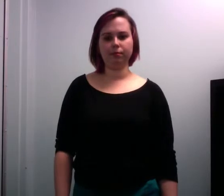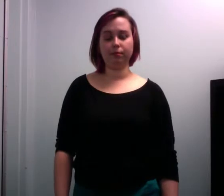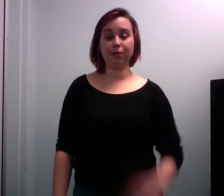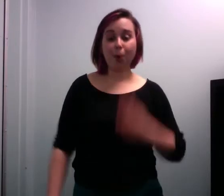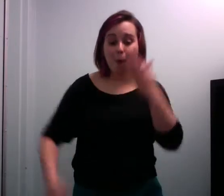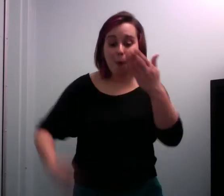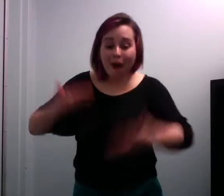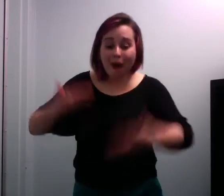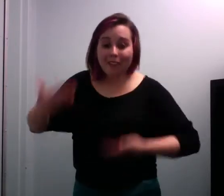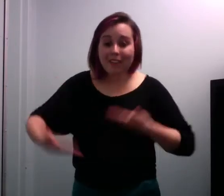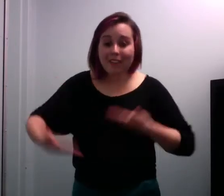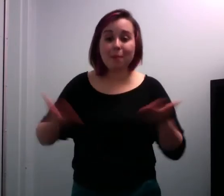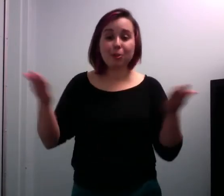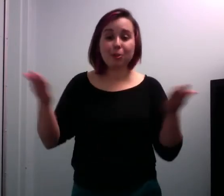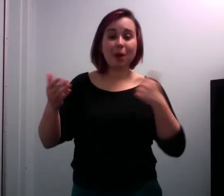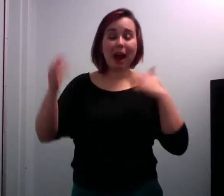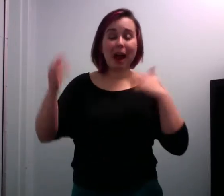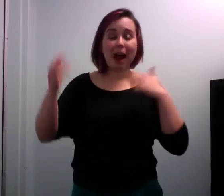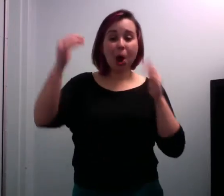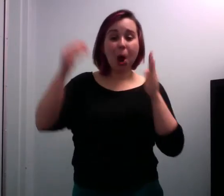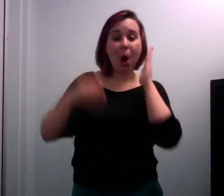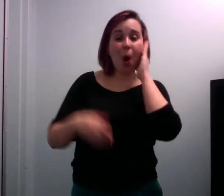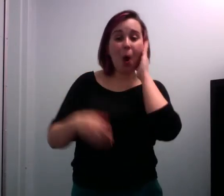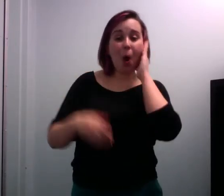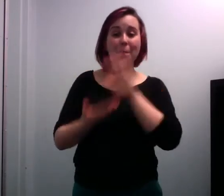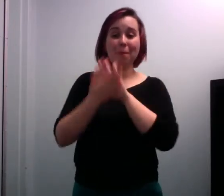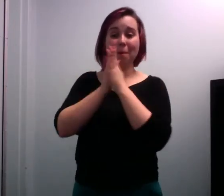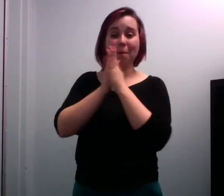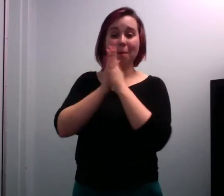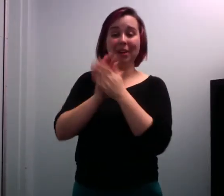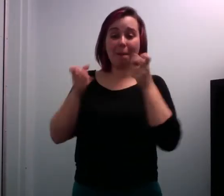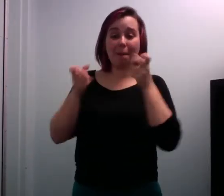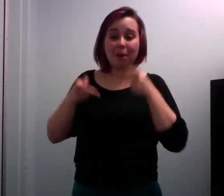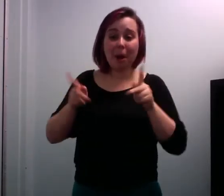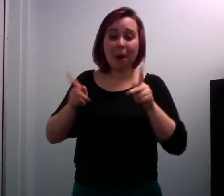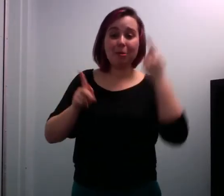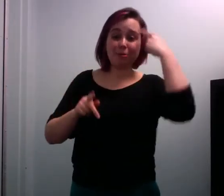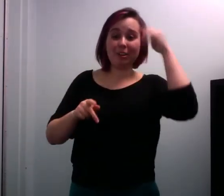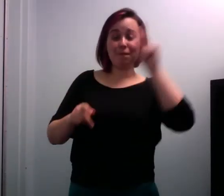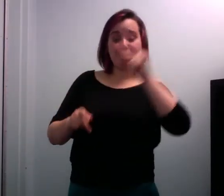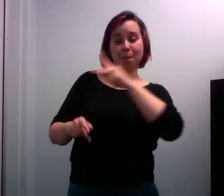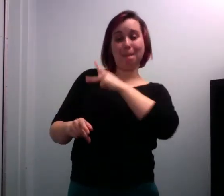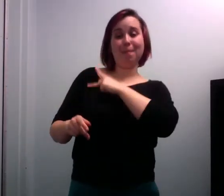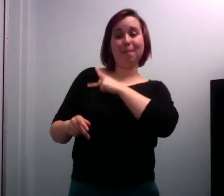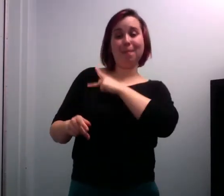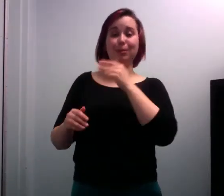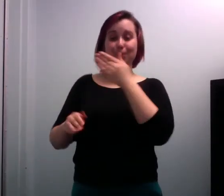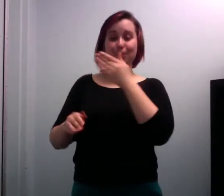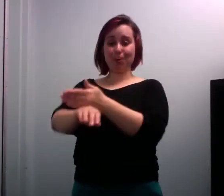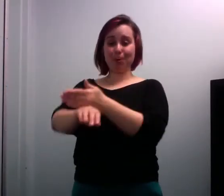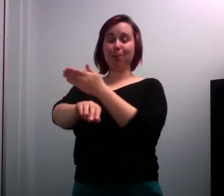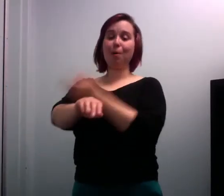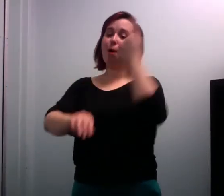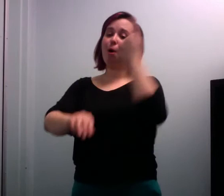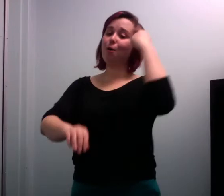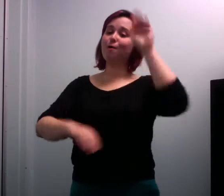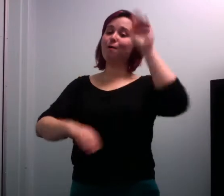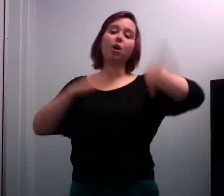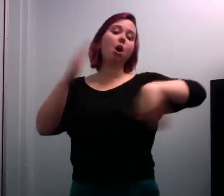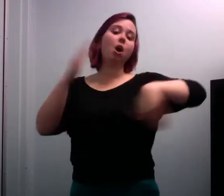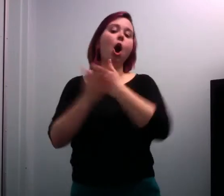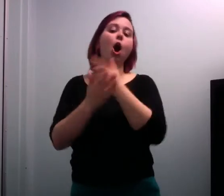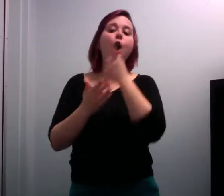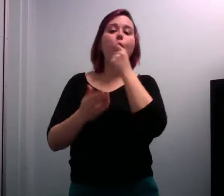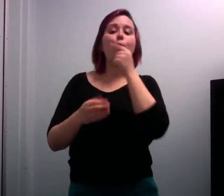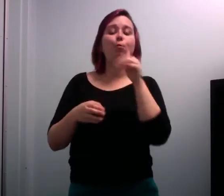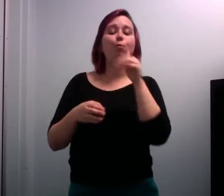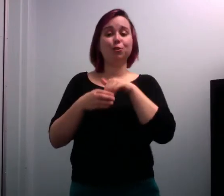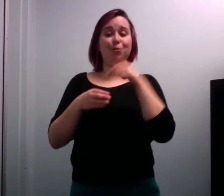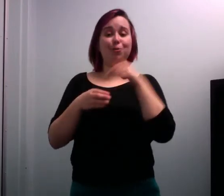Welcome to what I hope will be an opportunity for personal growth to all who join me today. My name is